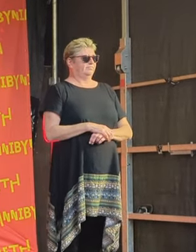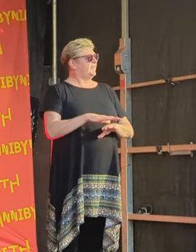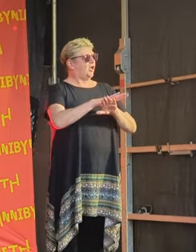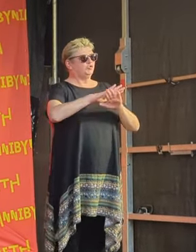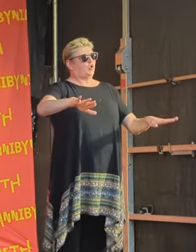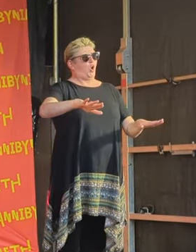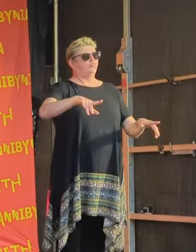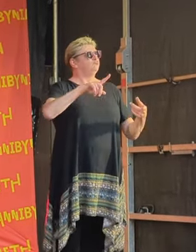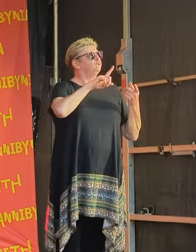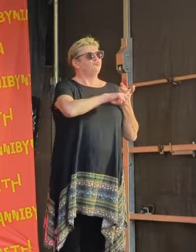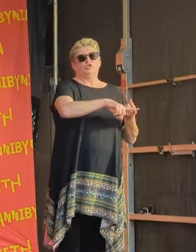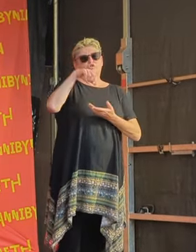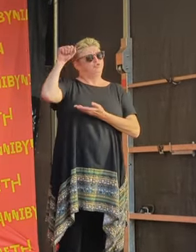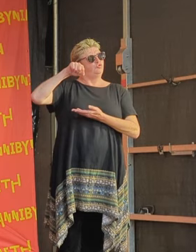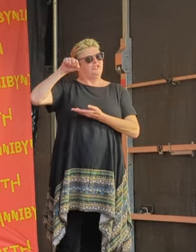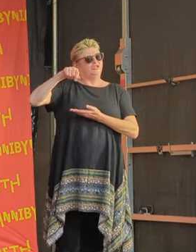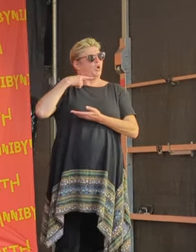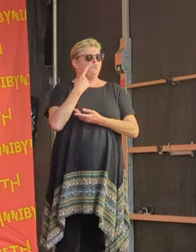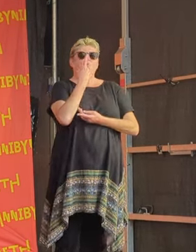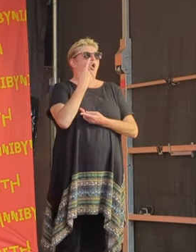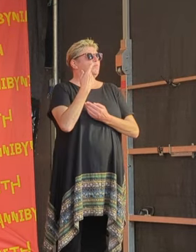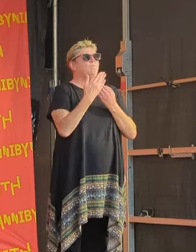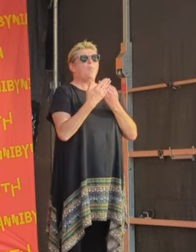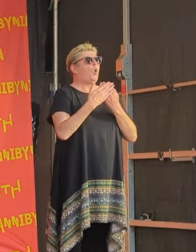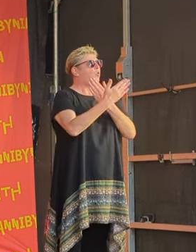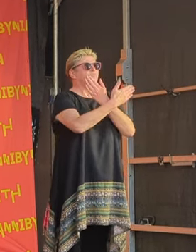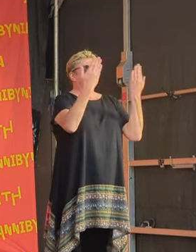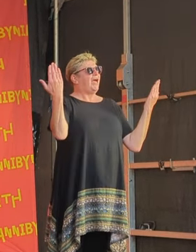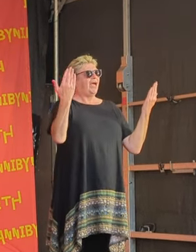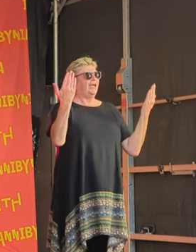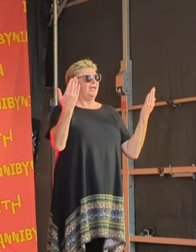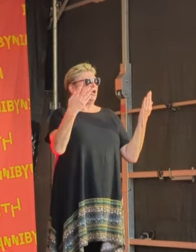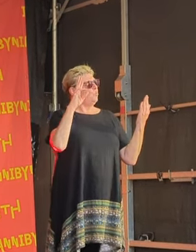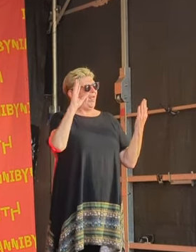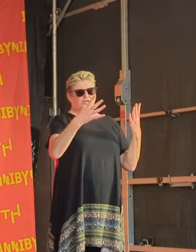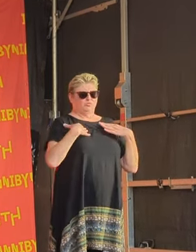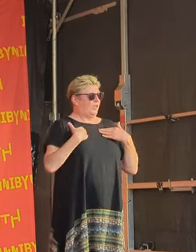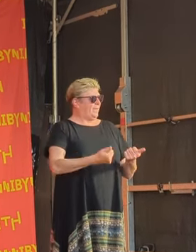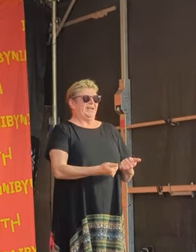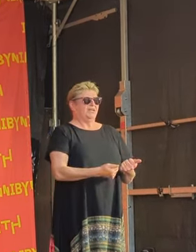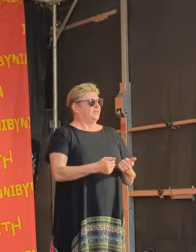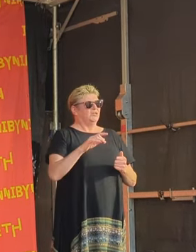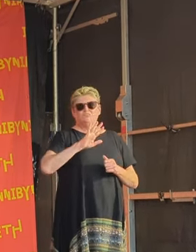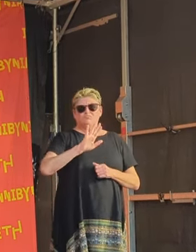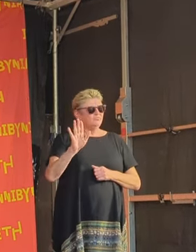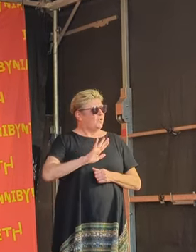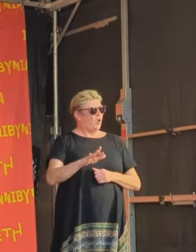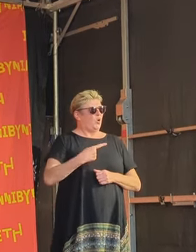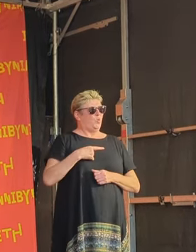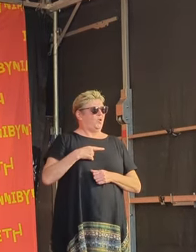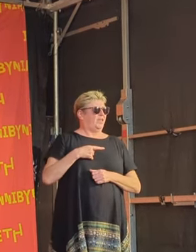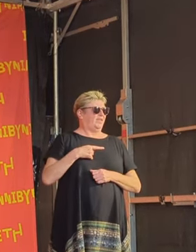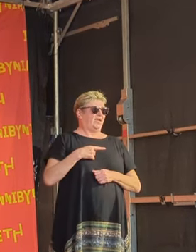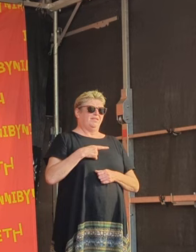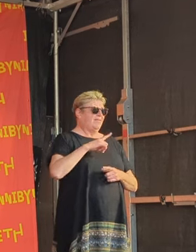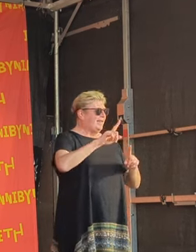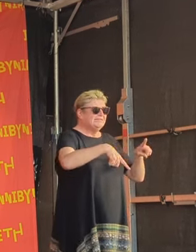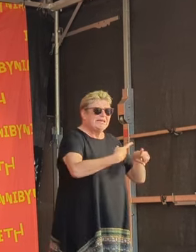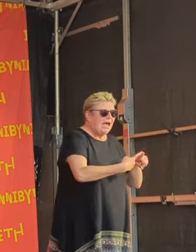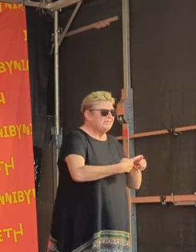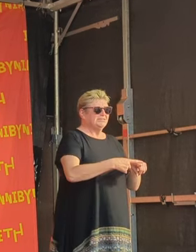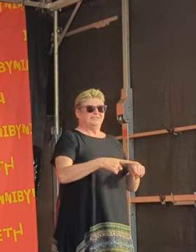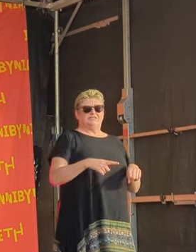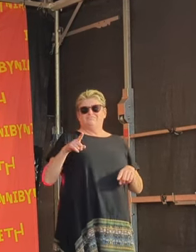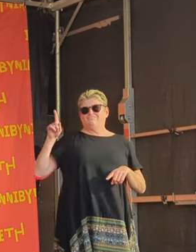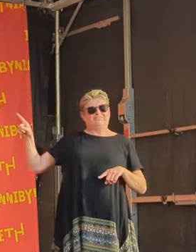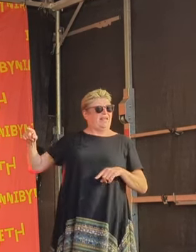Don't trust the Treasury one further day with Wales' well-being, nor indeed with a penny of Wales' taxes. They